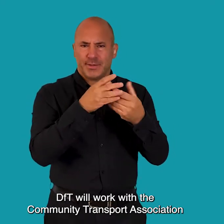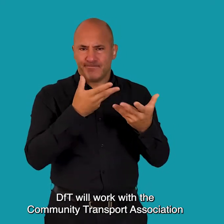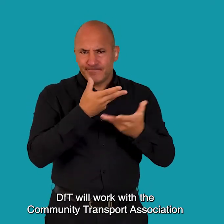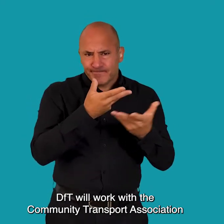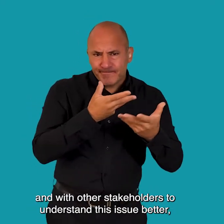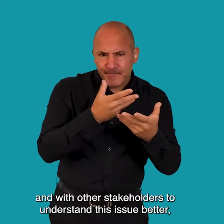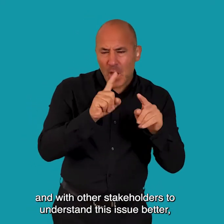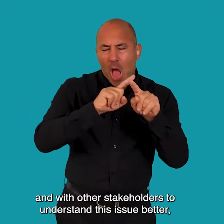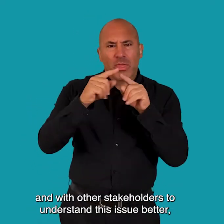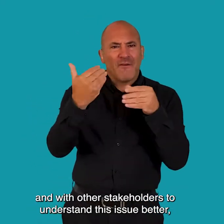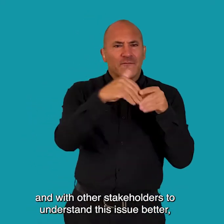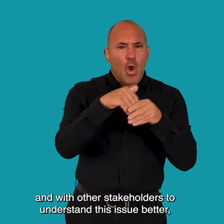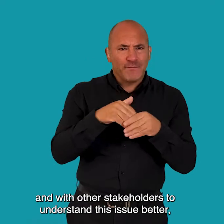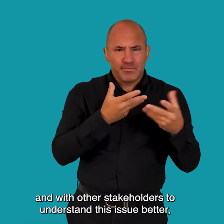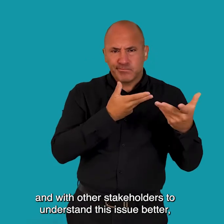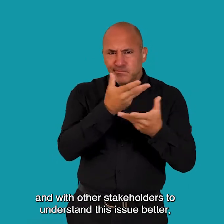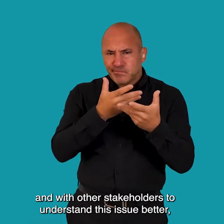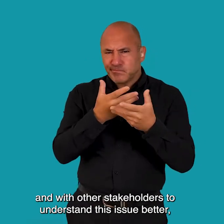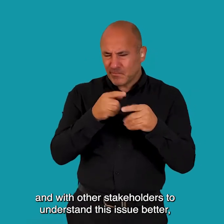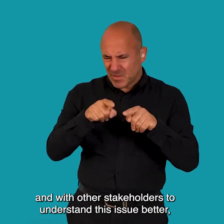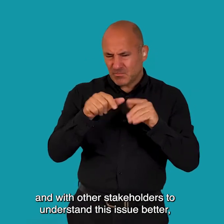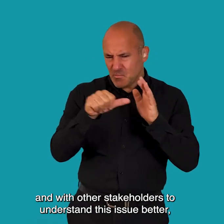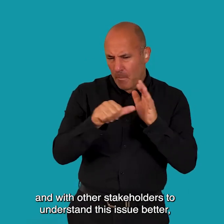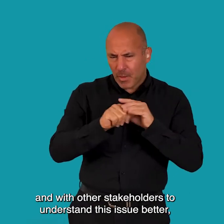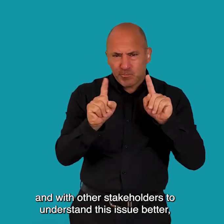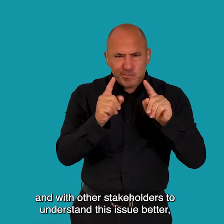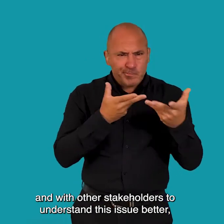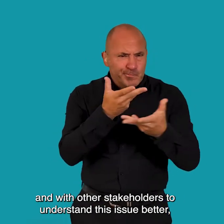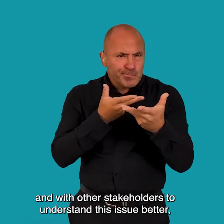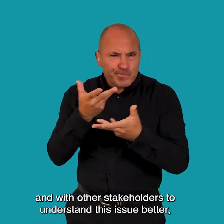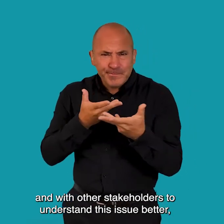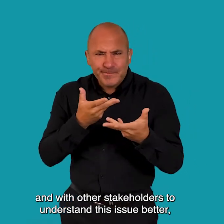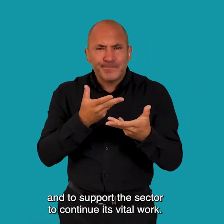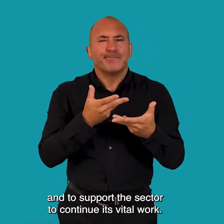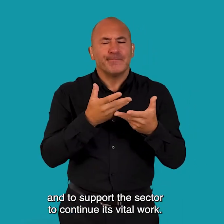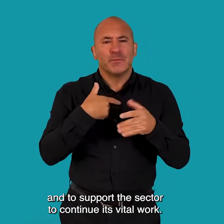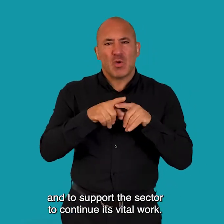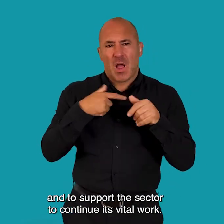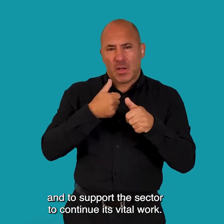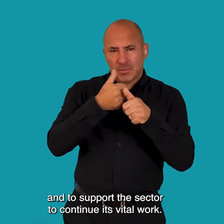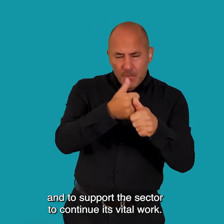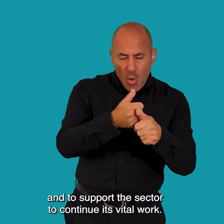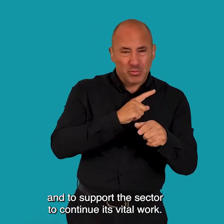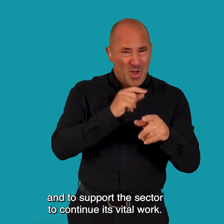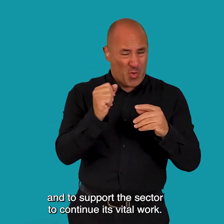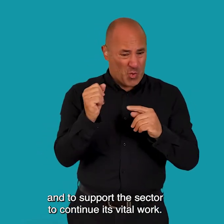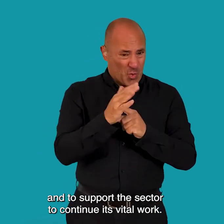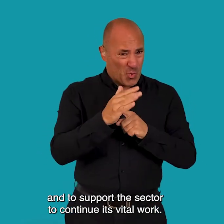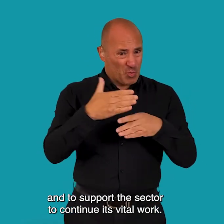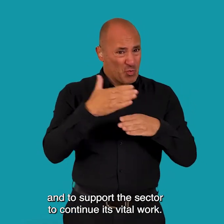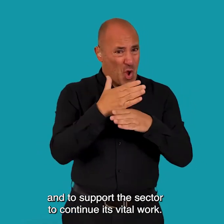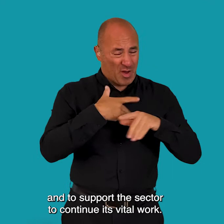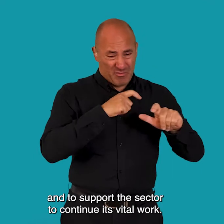Association and with other stakeholders to understand this issue better and to support the sector to continue its vital work.